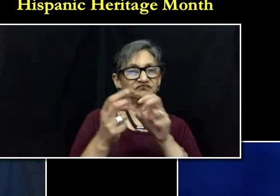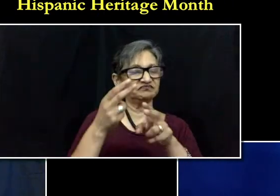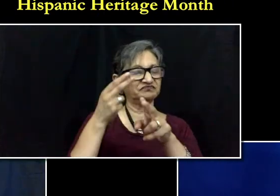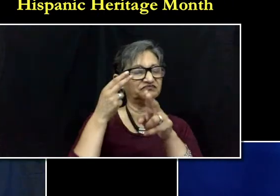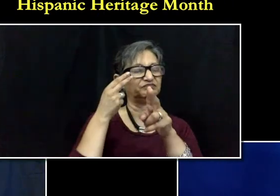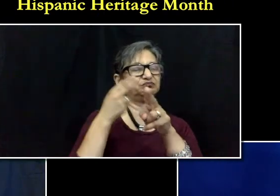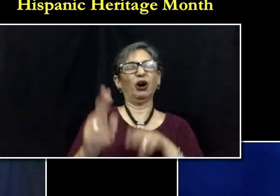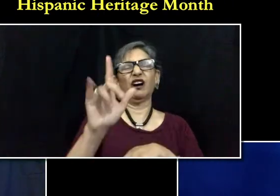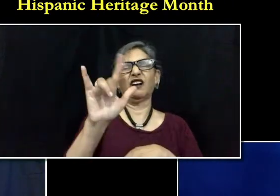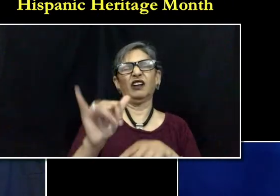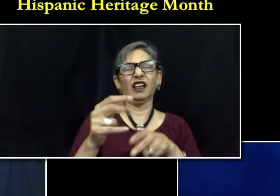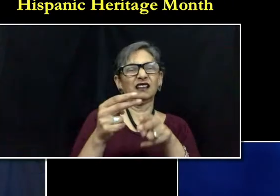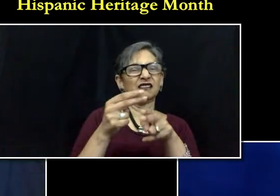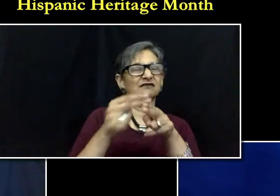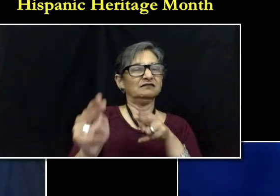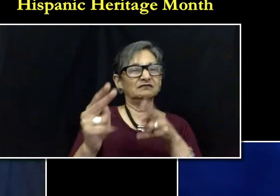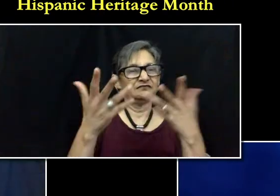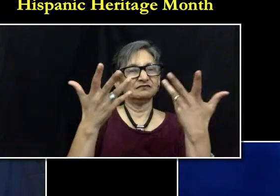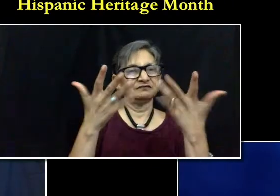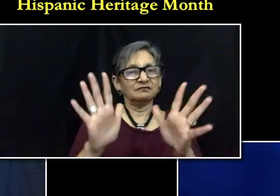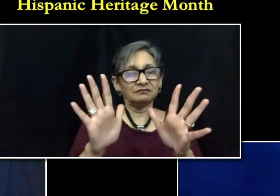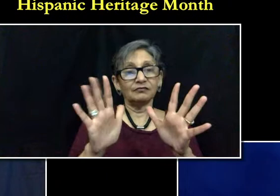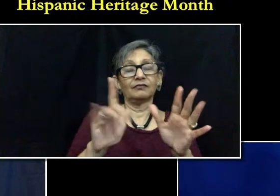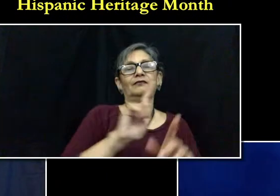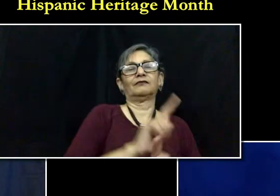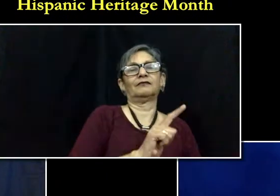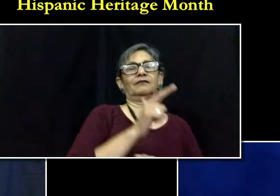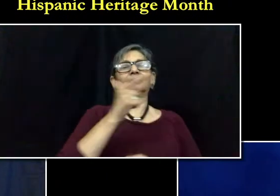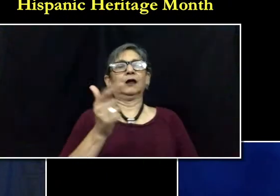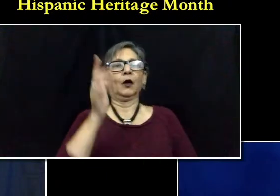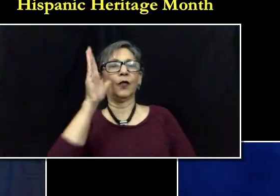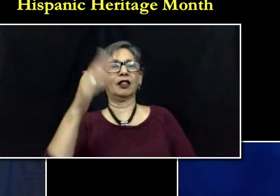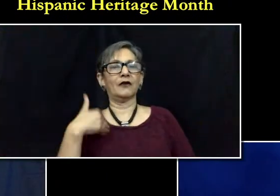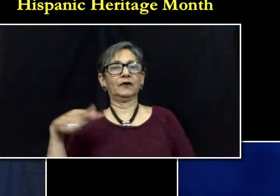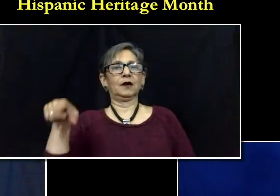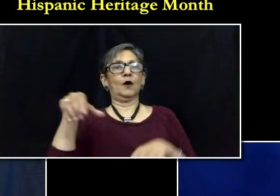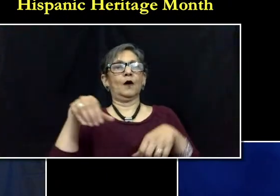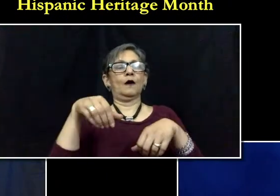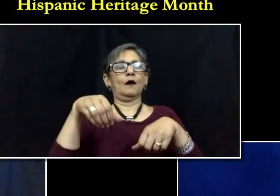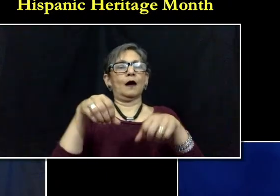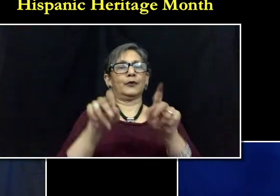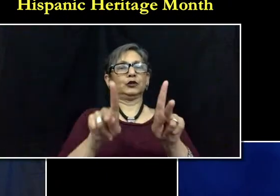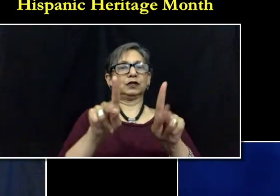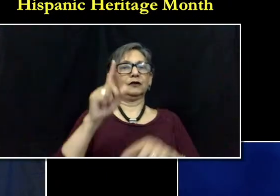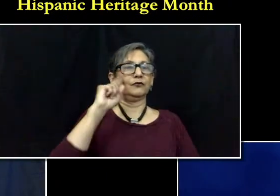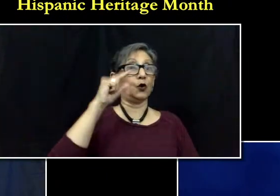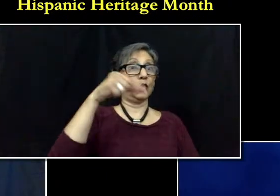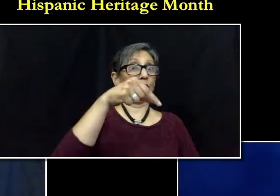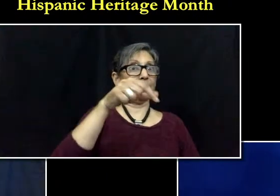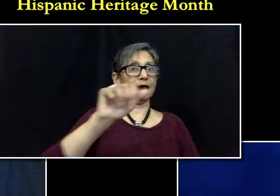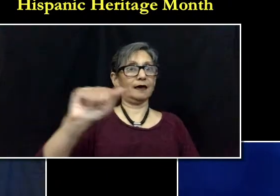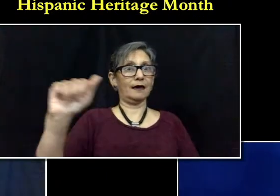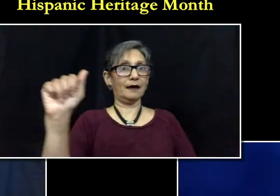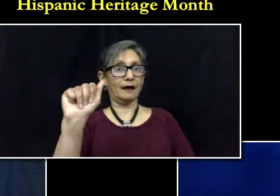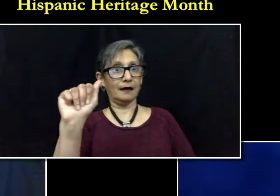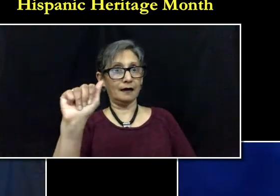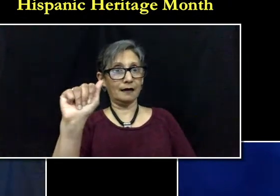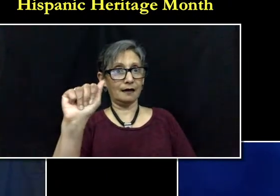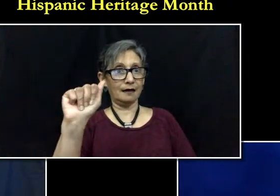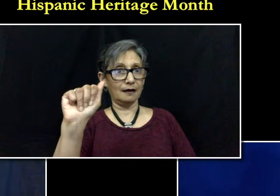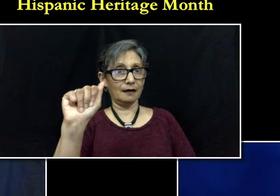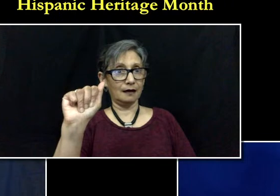then we will have a slight commercial break, very brief. It's a very brief commercial, okay? And then we will have